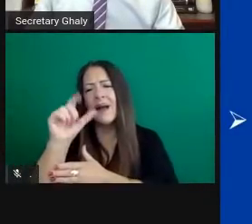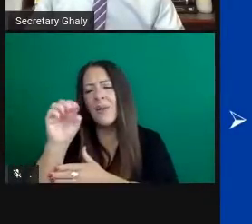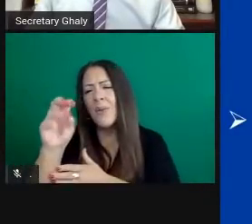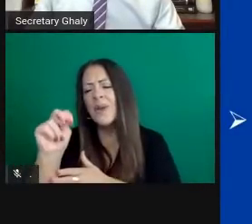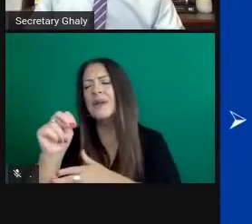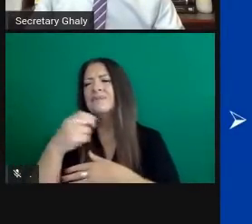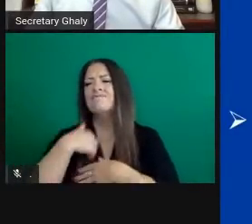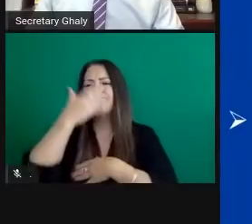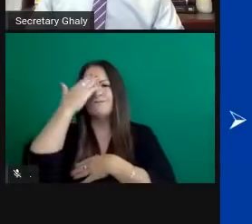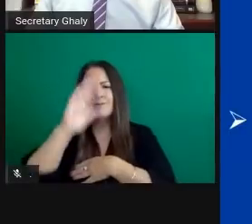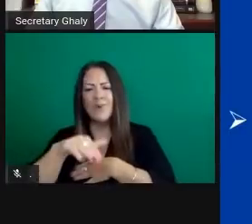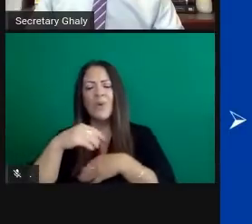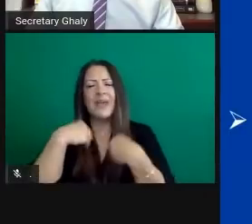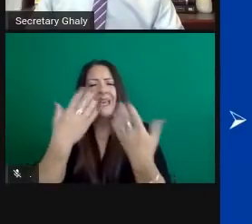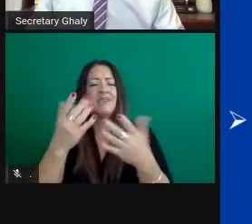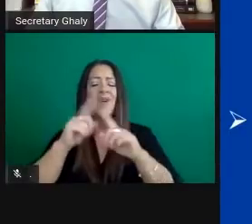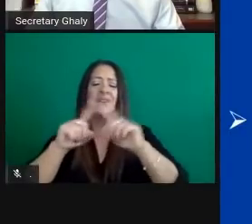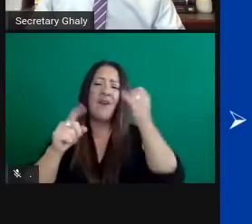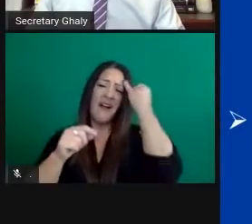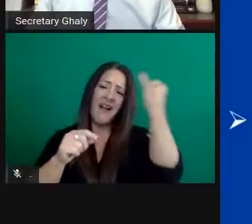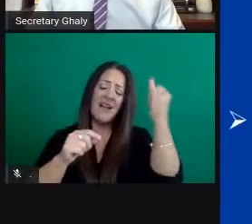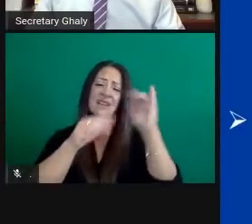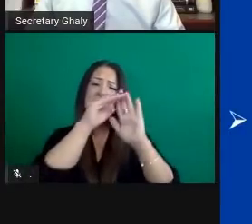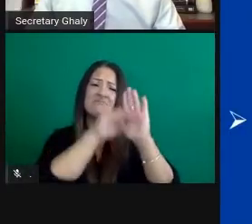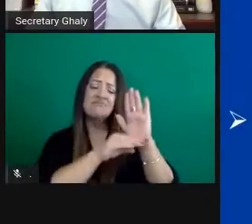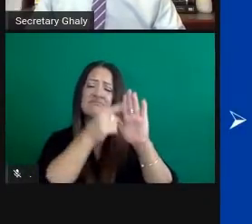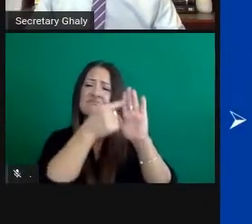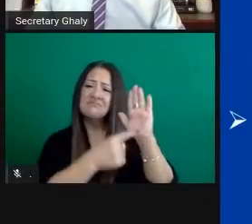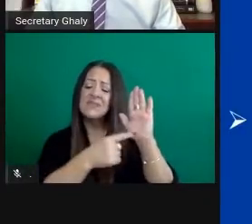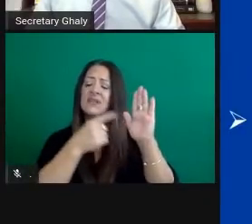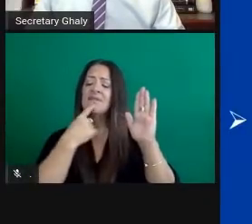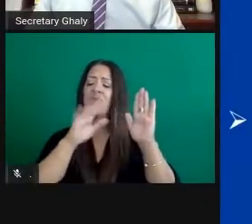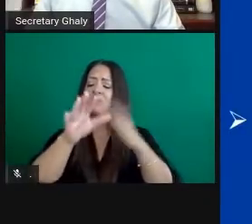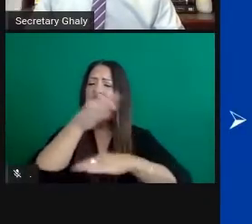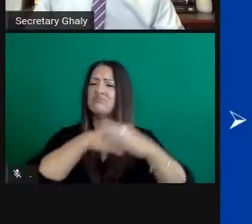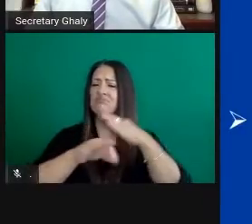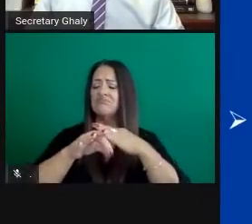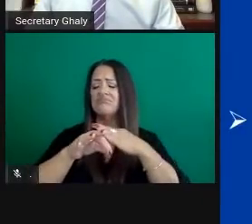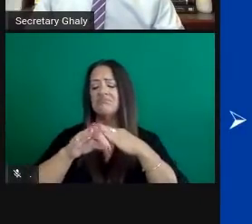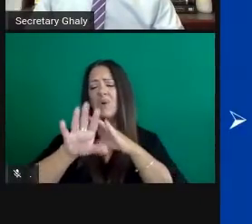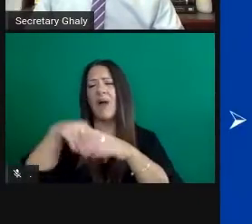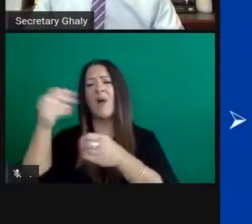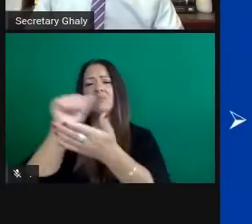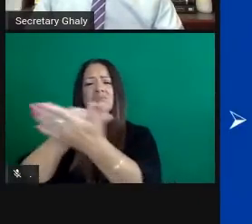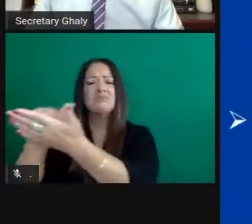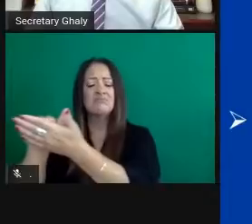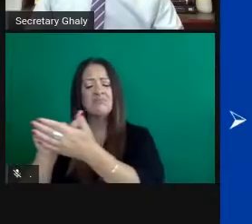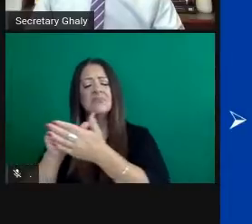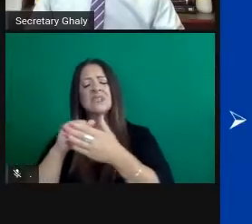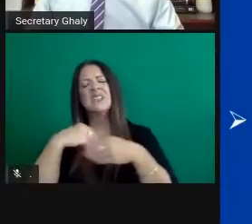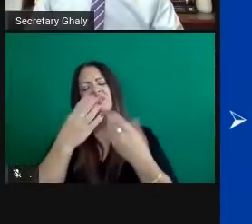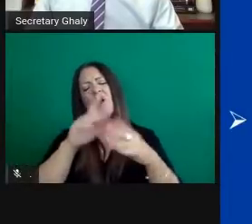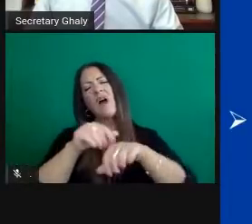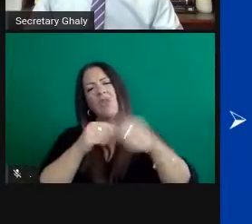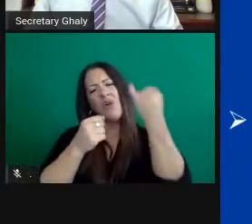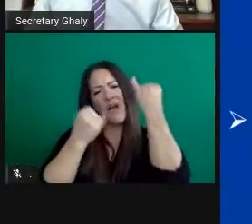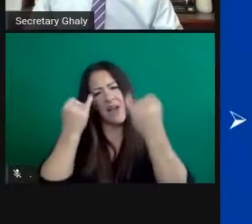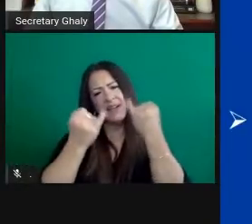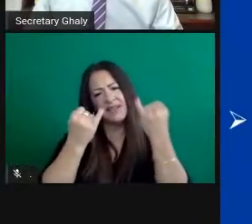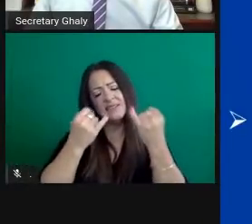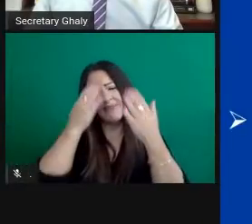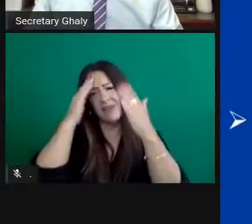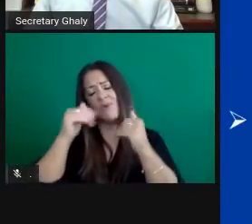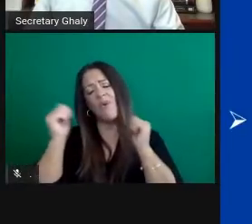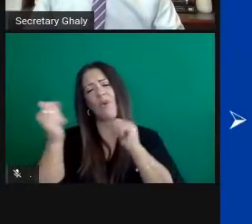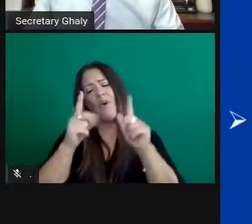important activities can supplement and create alternatives in lieu of that trick-or-treating that so many people